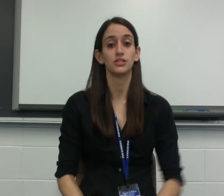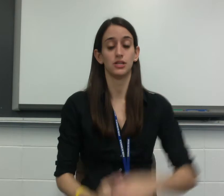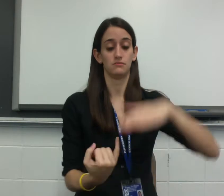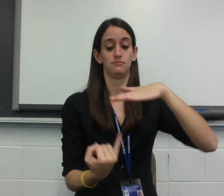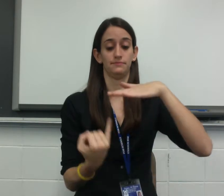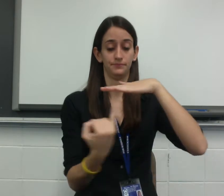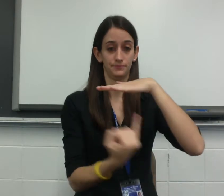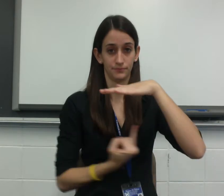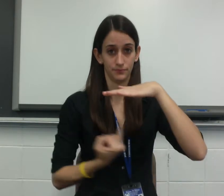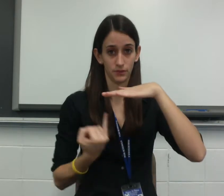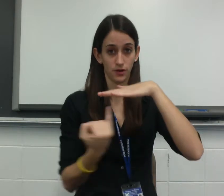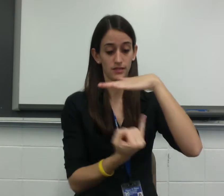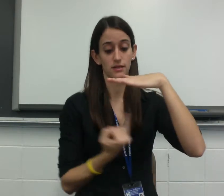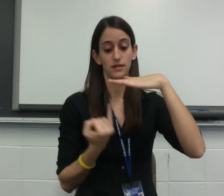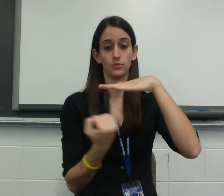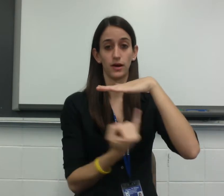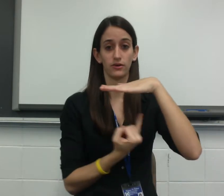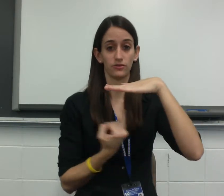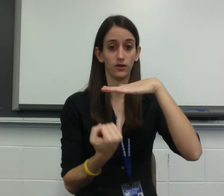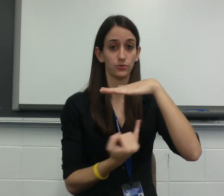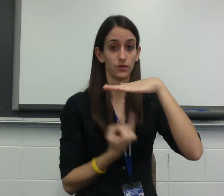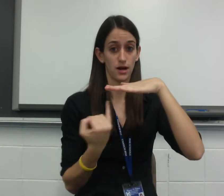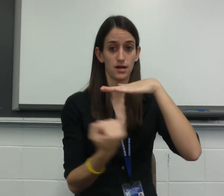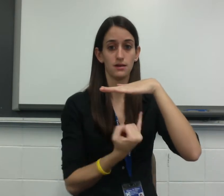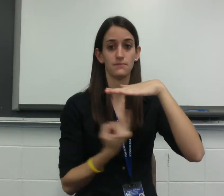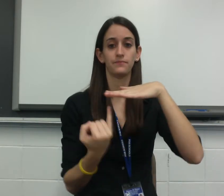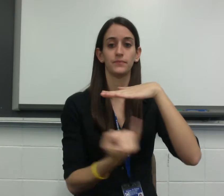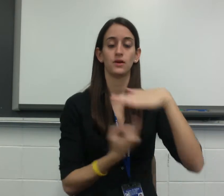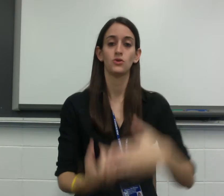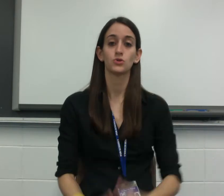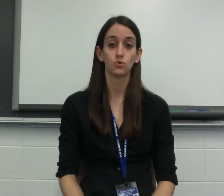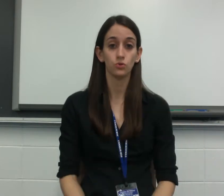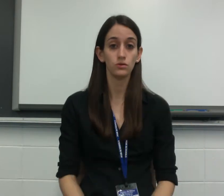Isolation. You're isolated, you're by yourself. It's with an I. School.